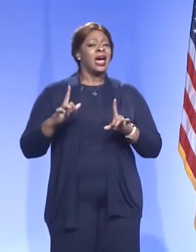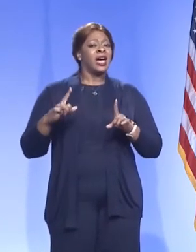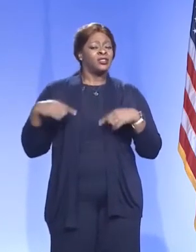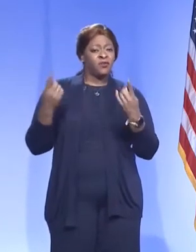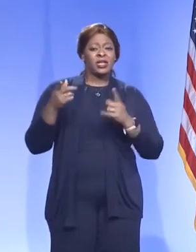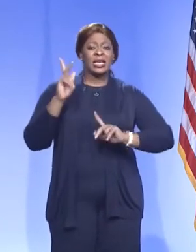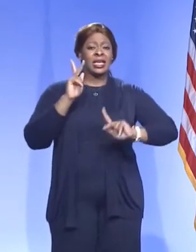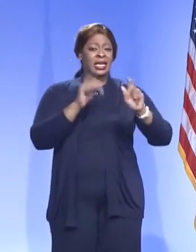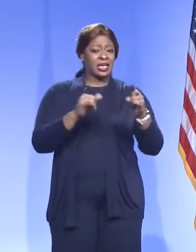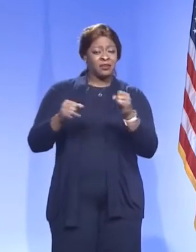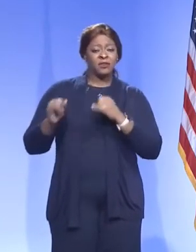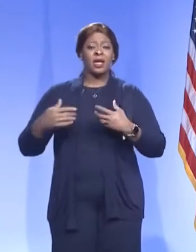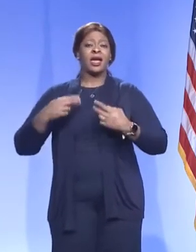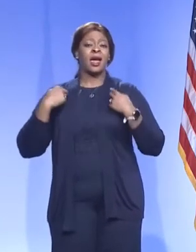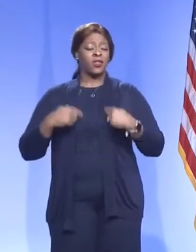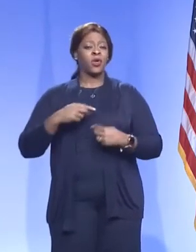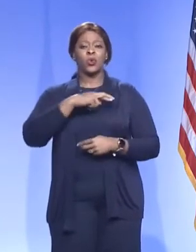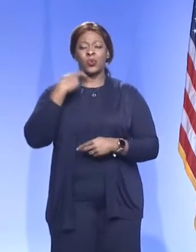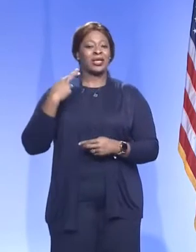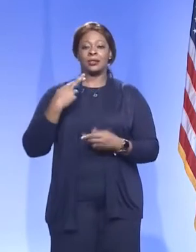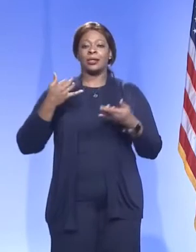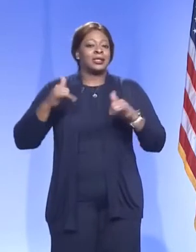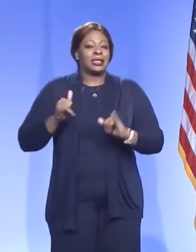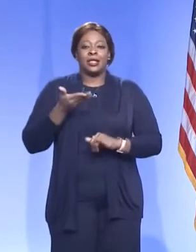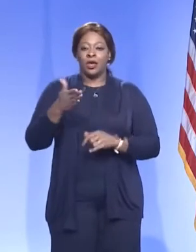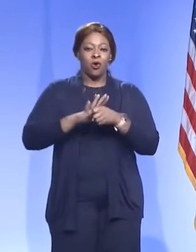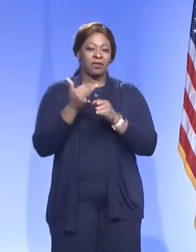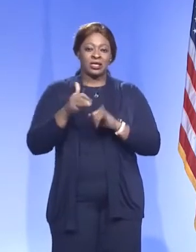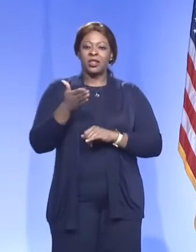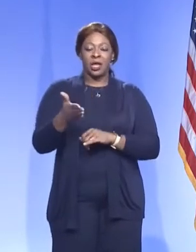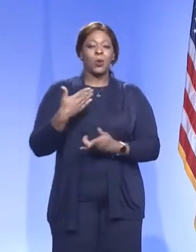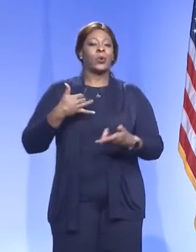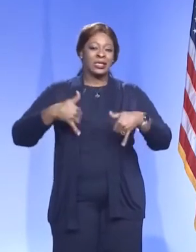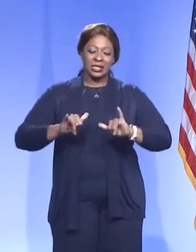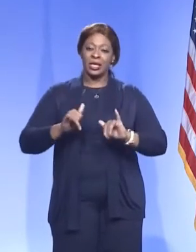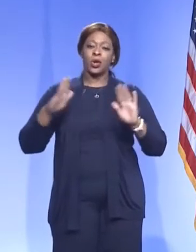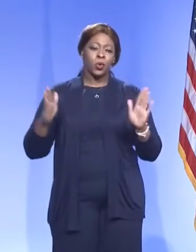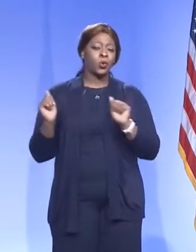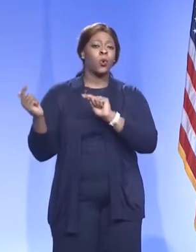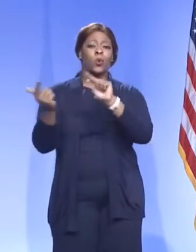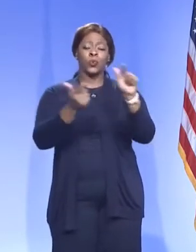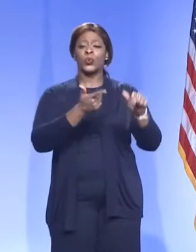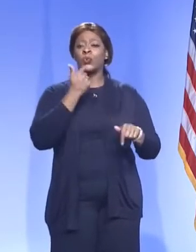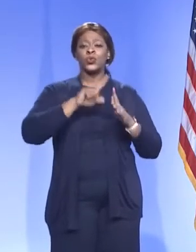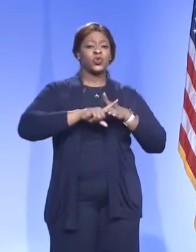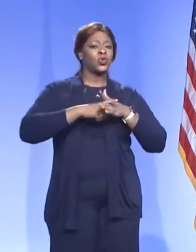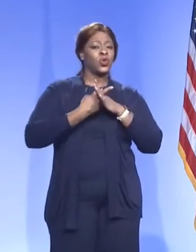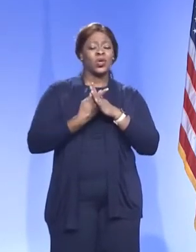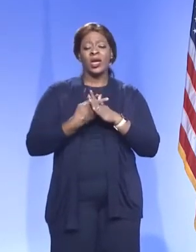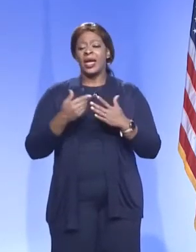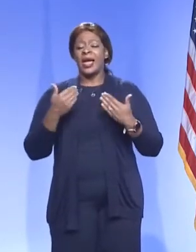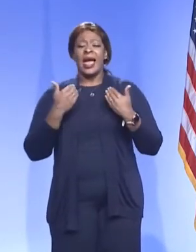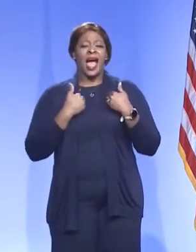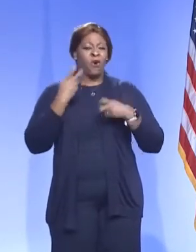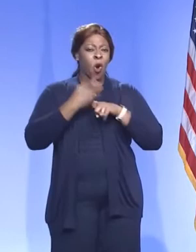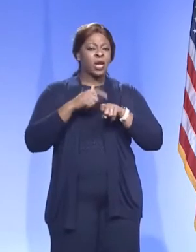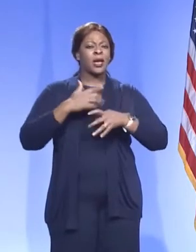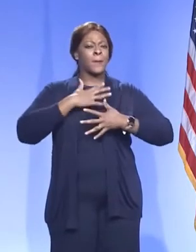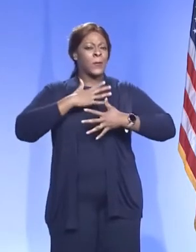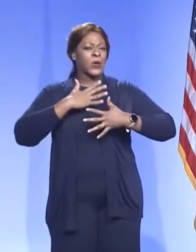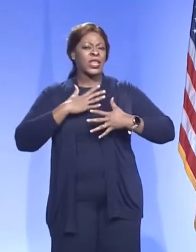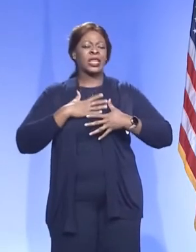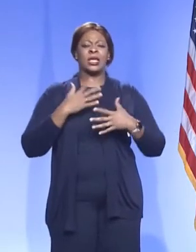most concerned about is that 6 months is a long time. And we've been doing this for 6 months. And